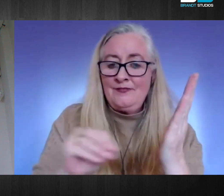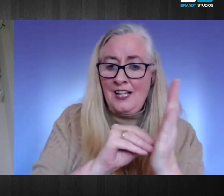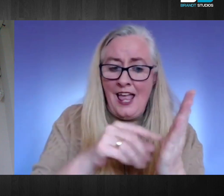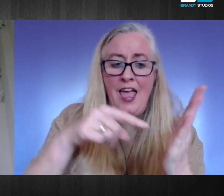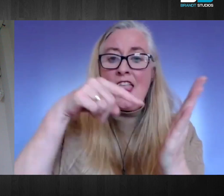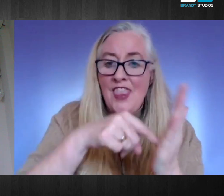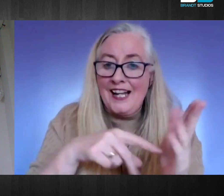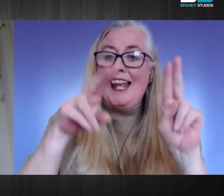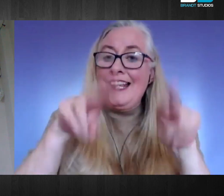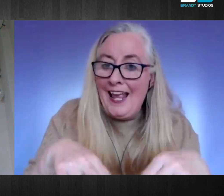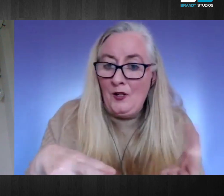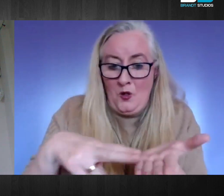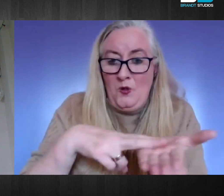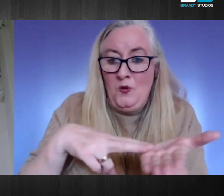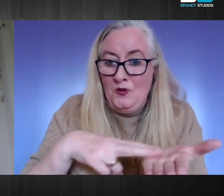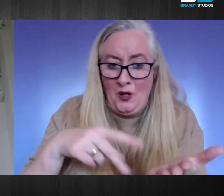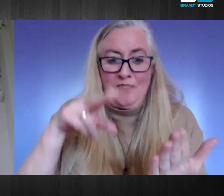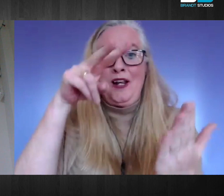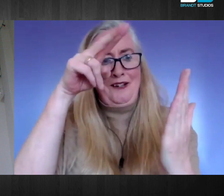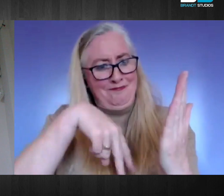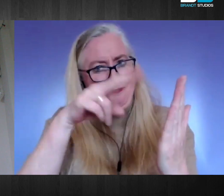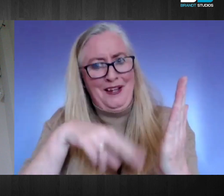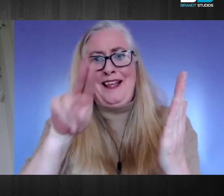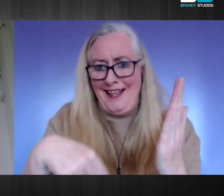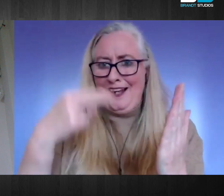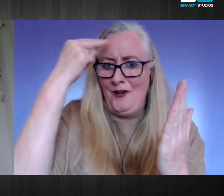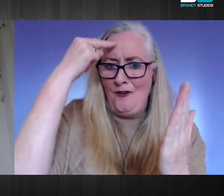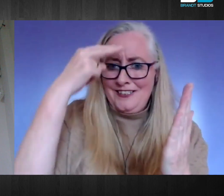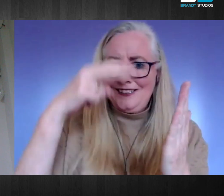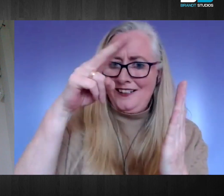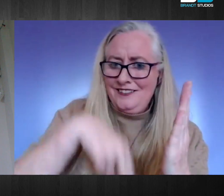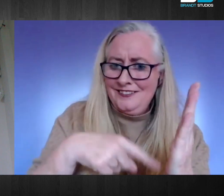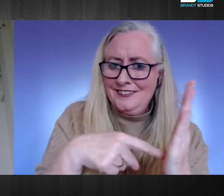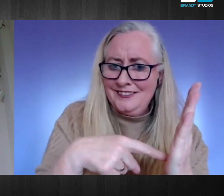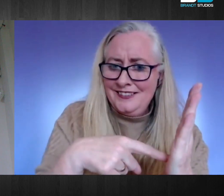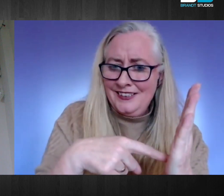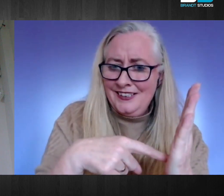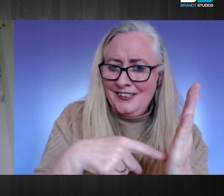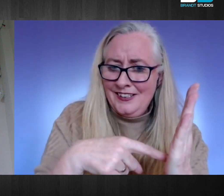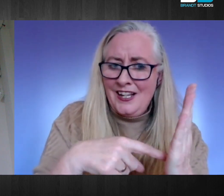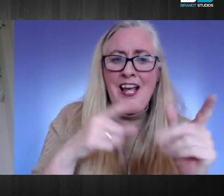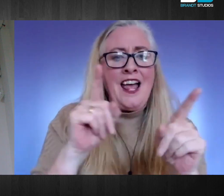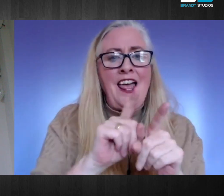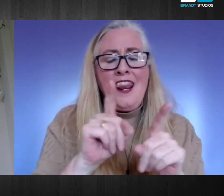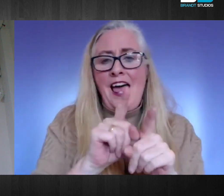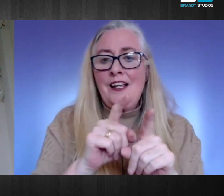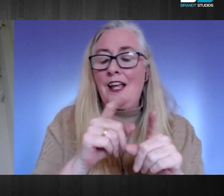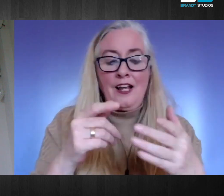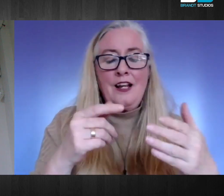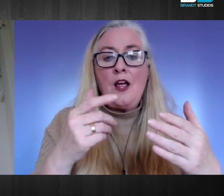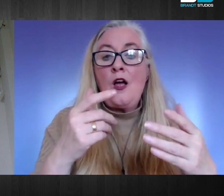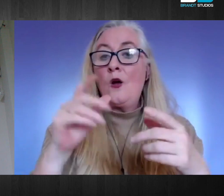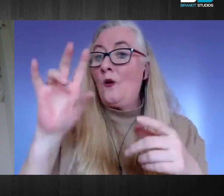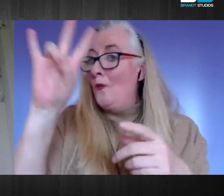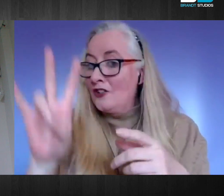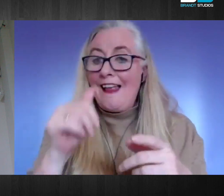consumption. So understandable, and it closes off the issue rather than raises more questions. Now,